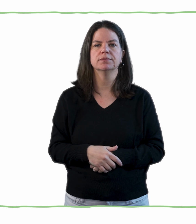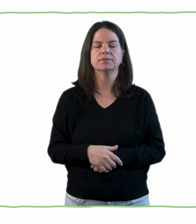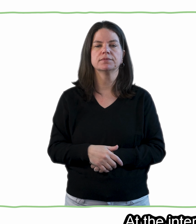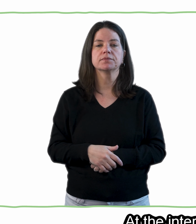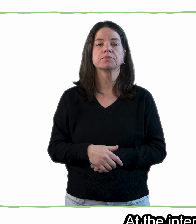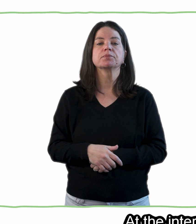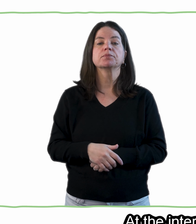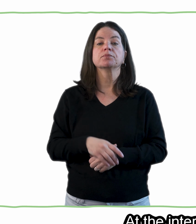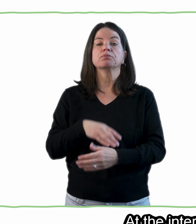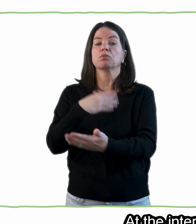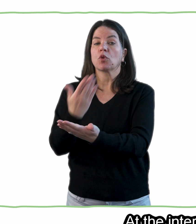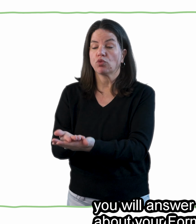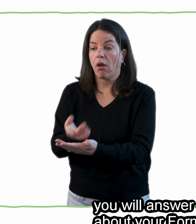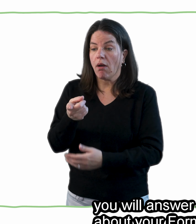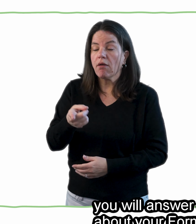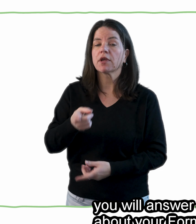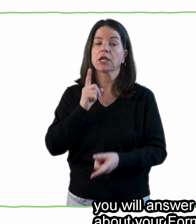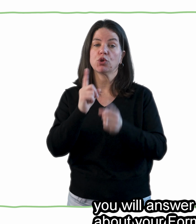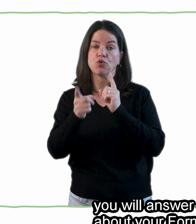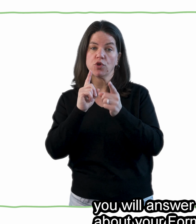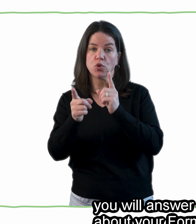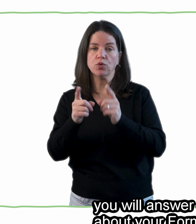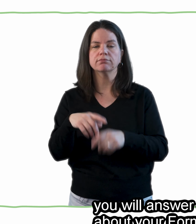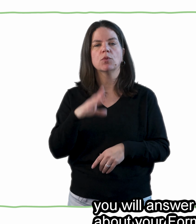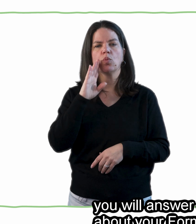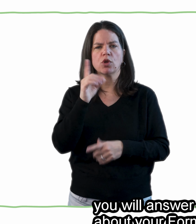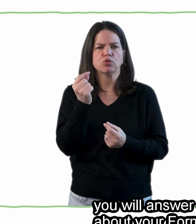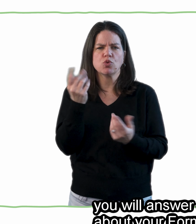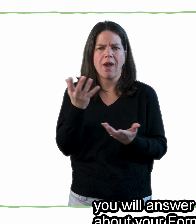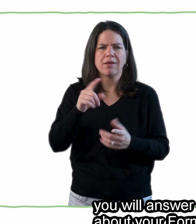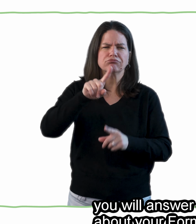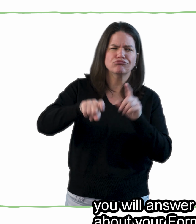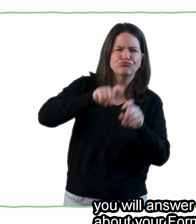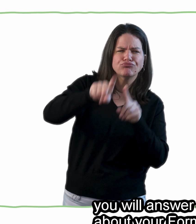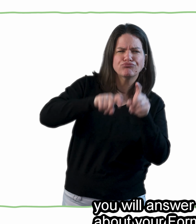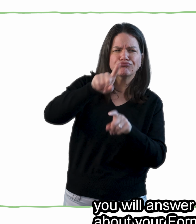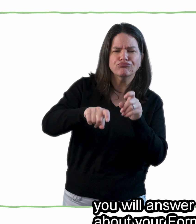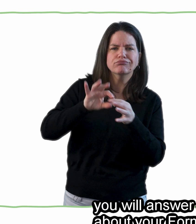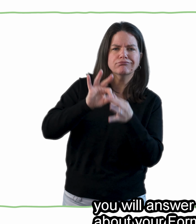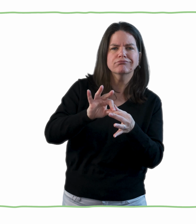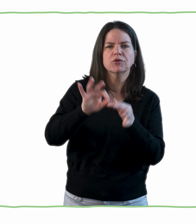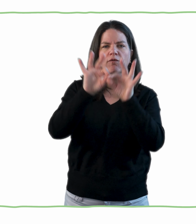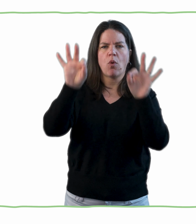At the interview, you will answer questions about your Form N-400.